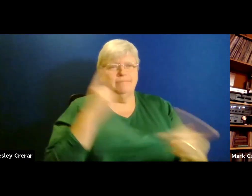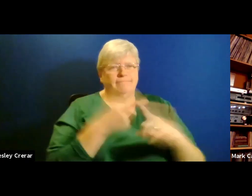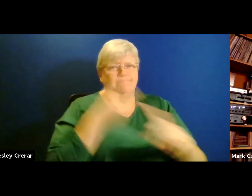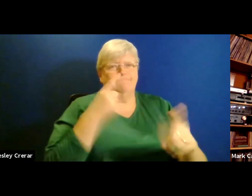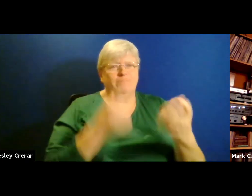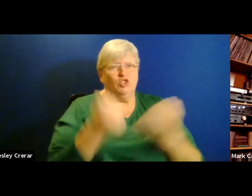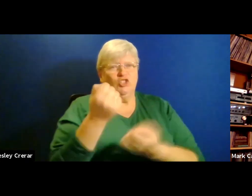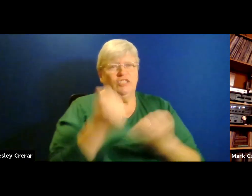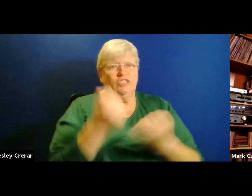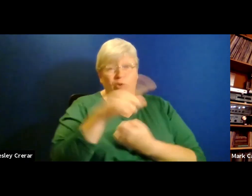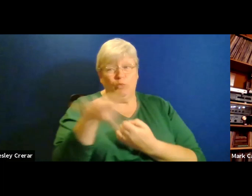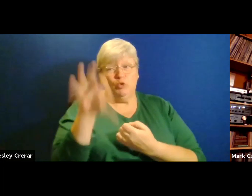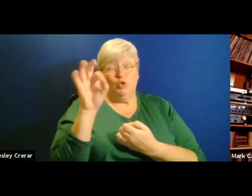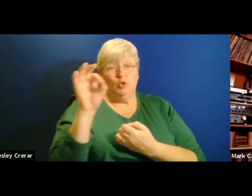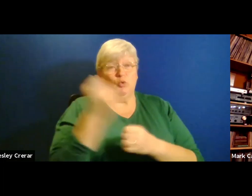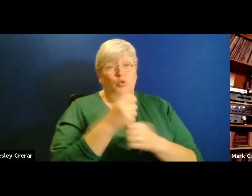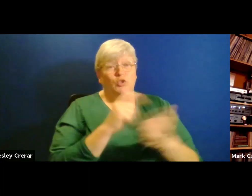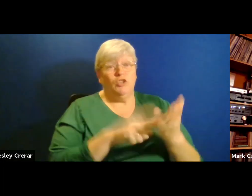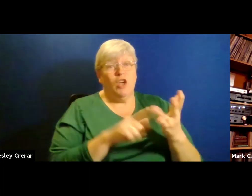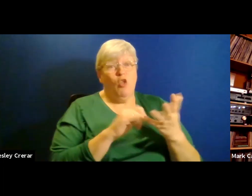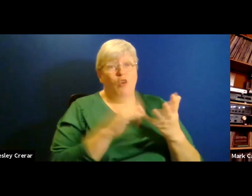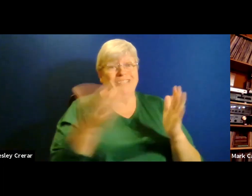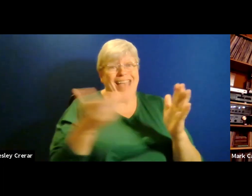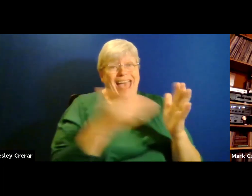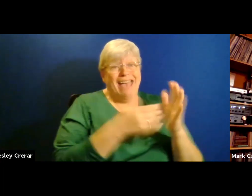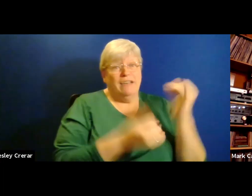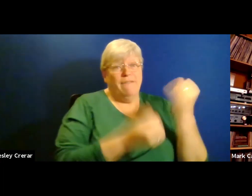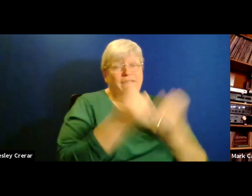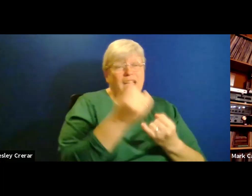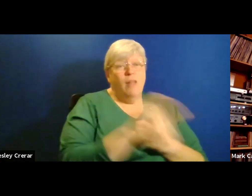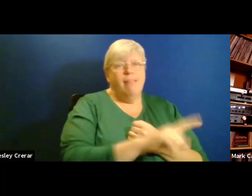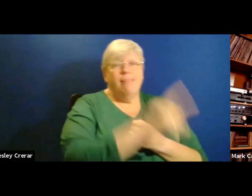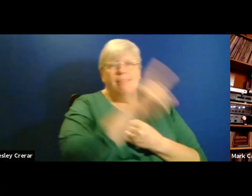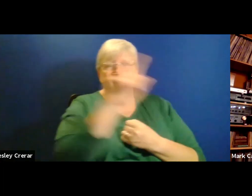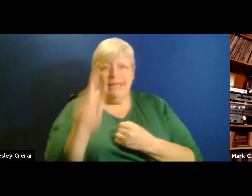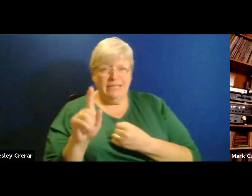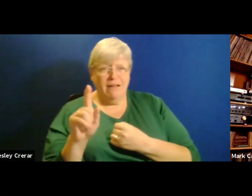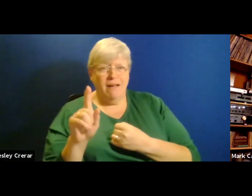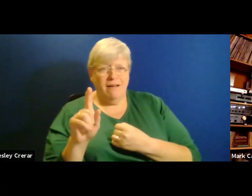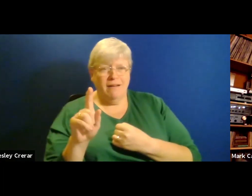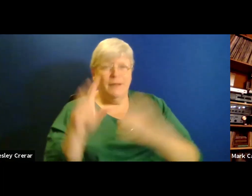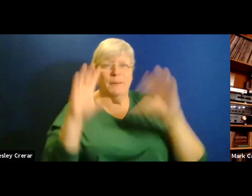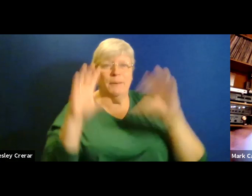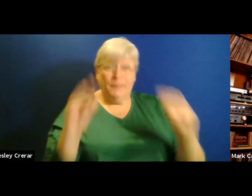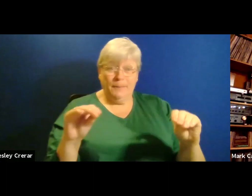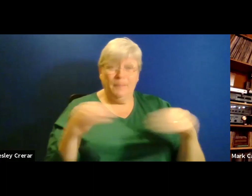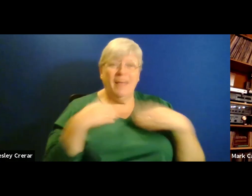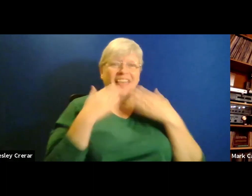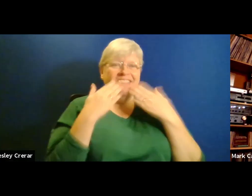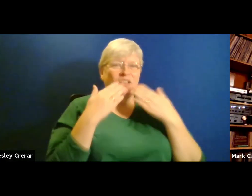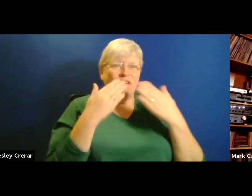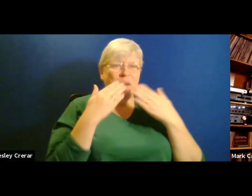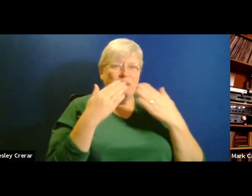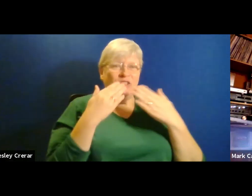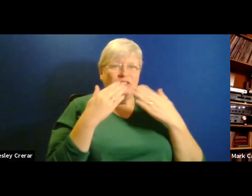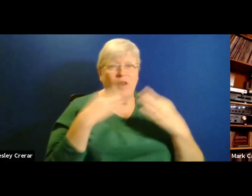will choose the gloss, add final touches later. That's it, that's all from me. Thank you very much for inviting